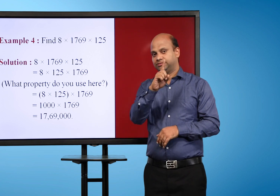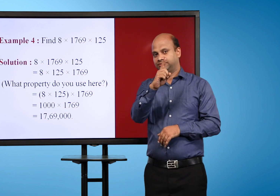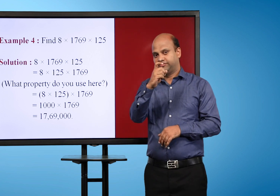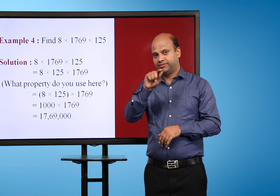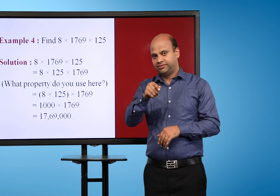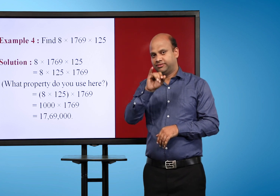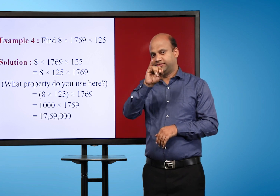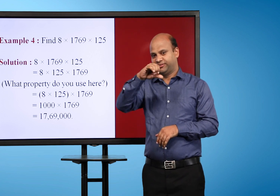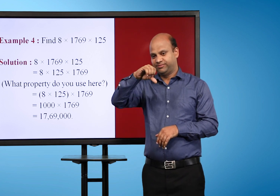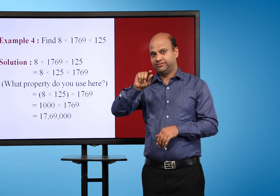1769, which is equal to